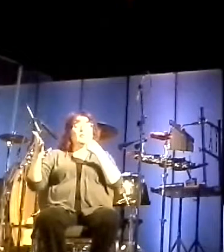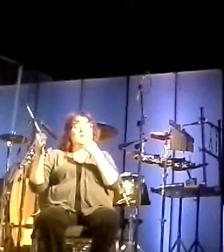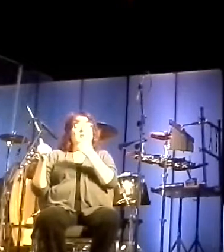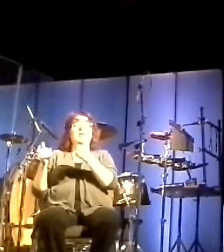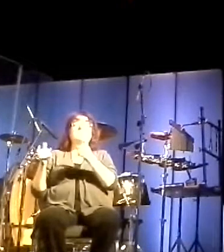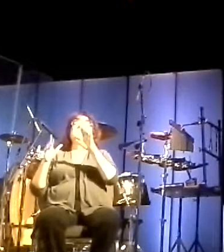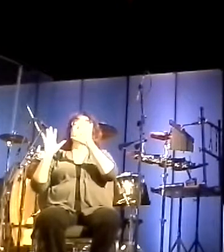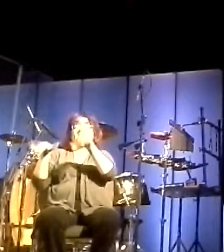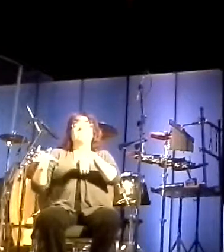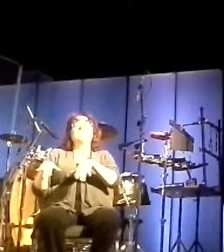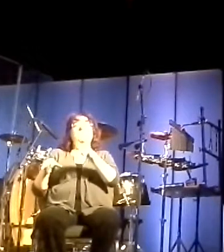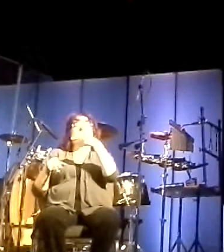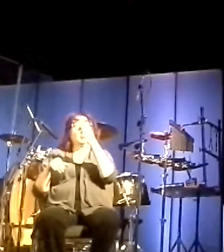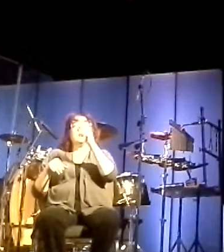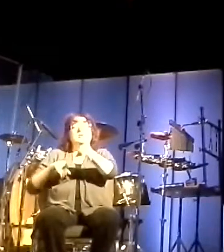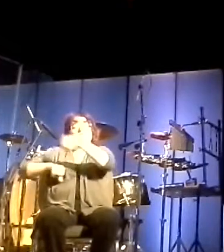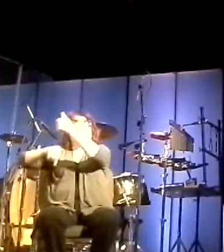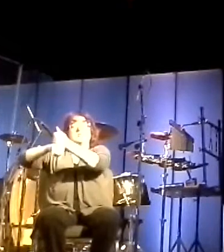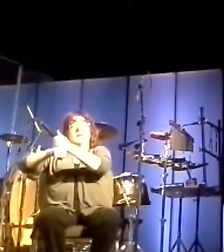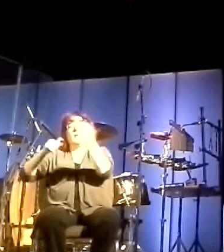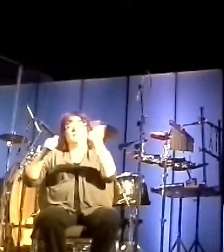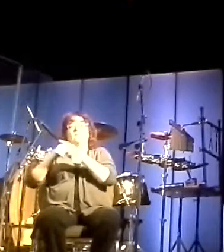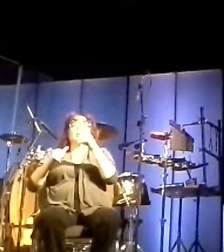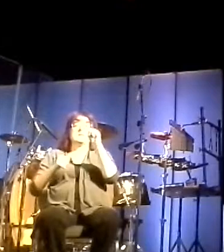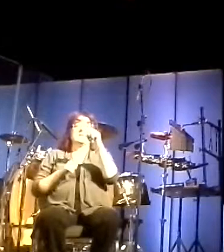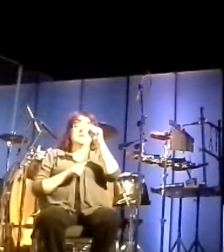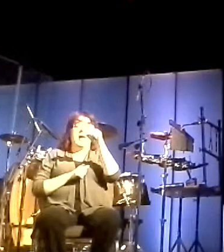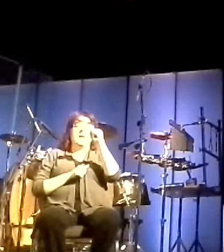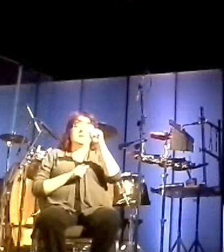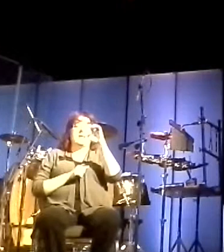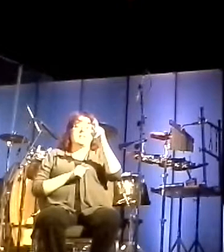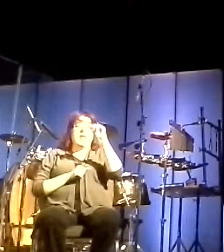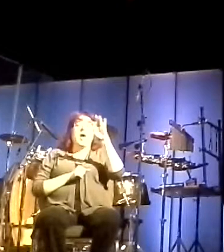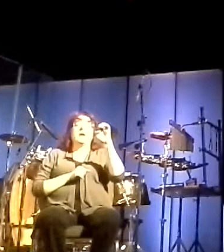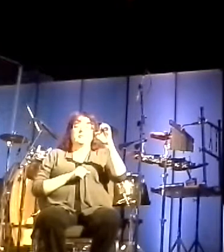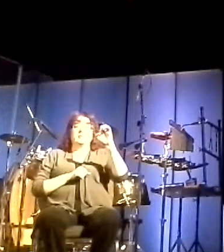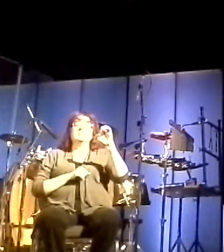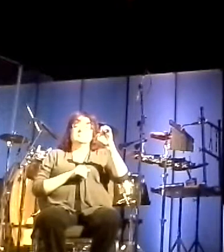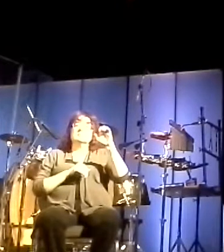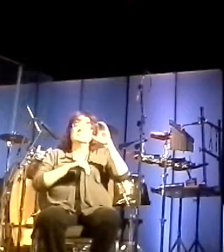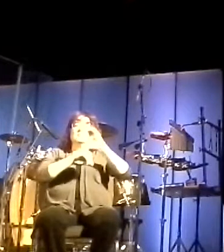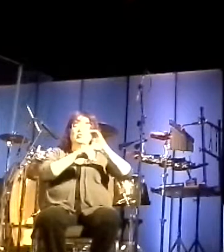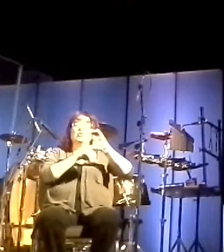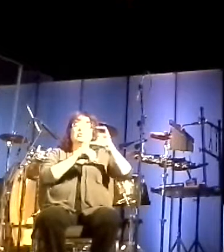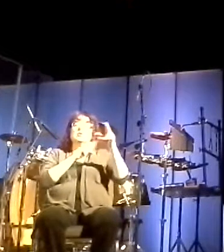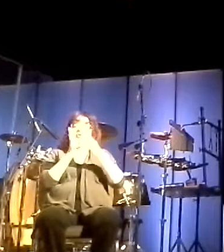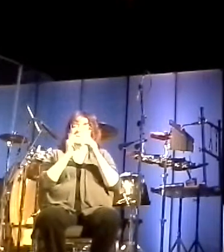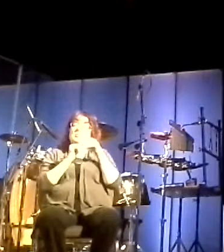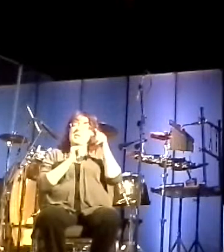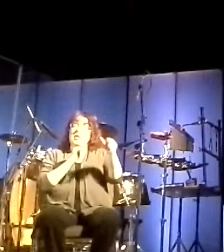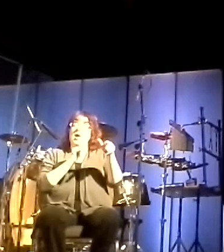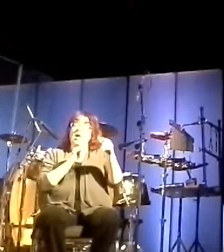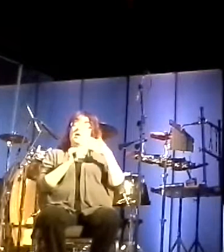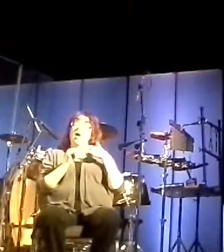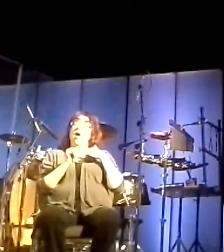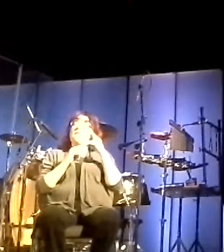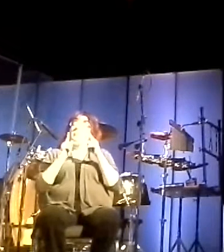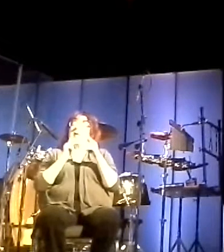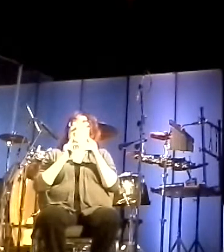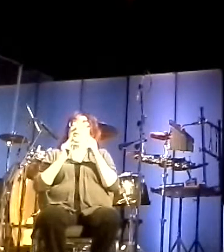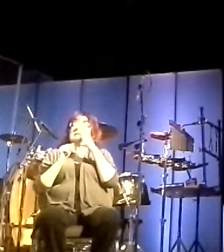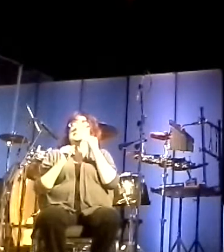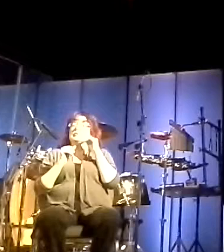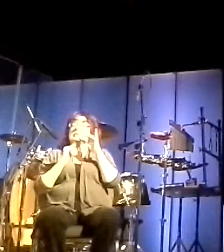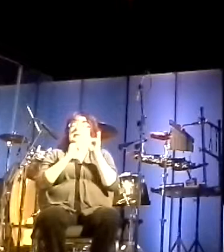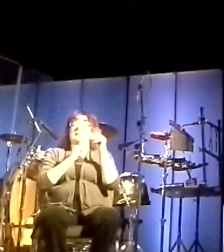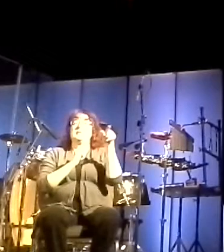to yourself, that's exactly where Pure Heart would put their first satellite. That is exactly where Pure Heart would be, because that's where Jesus would be. And that's the kind of heart we have for people who are going through what